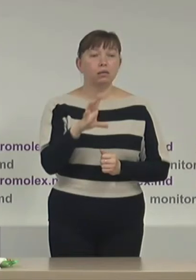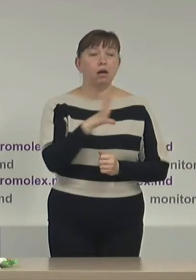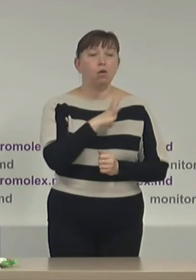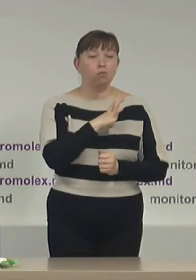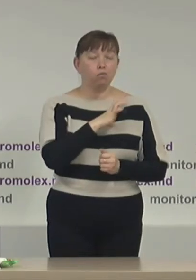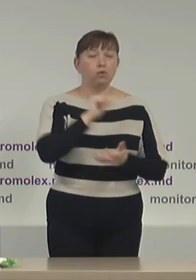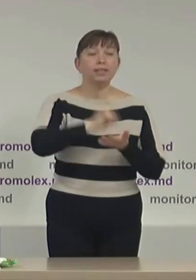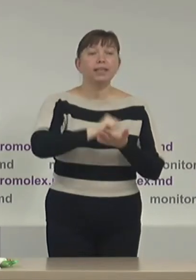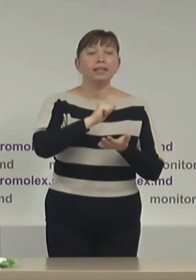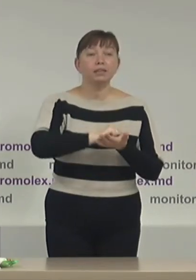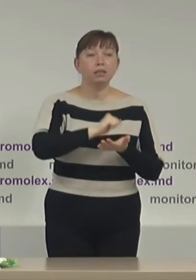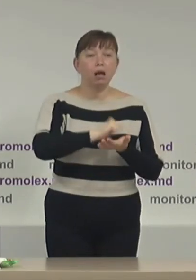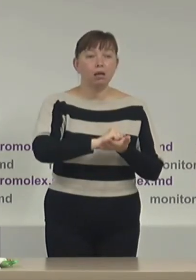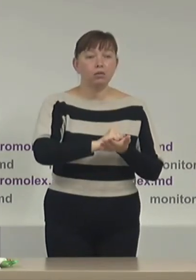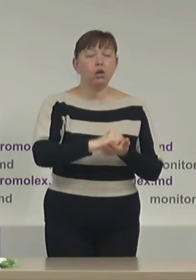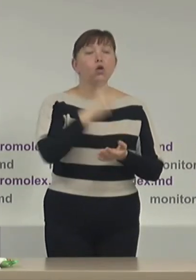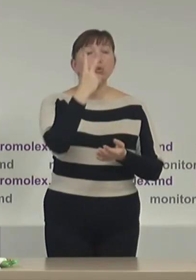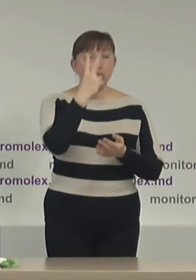when